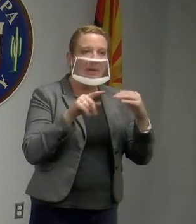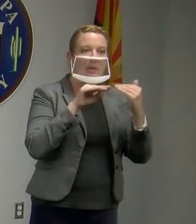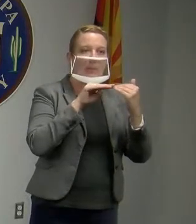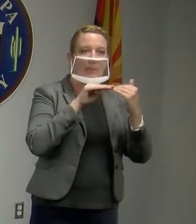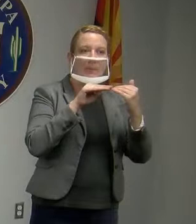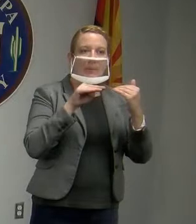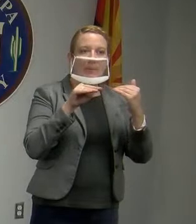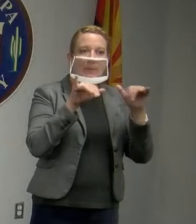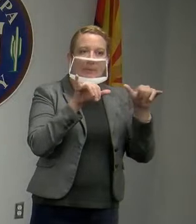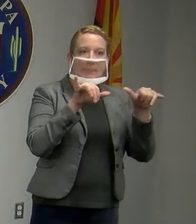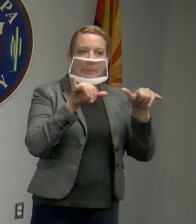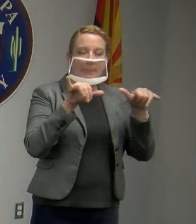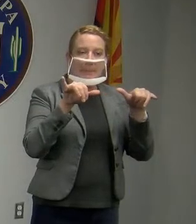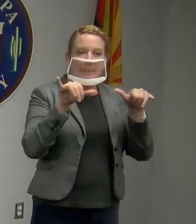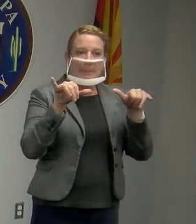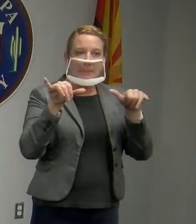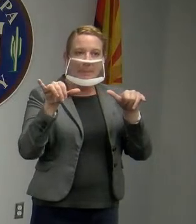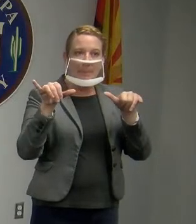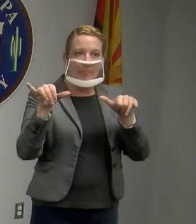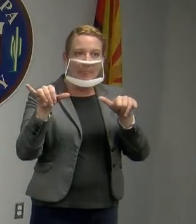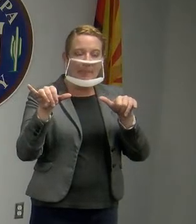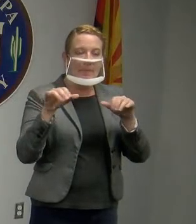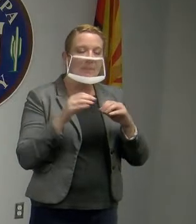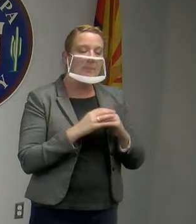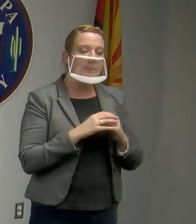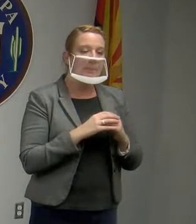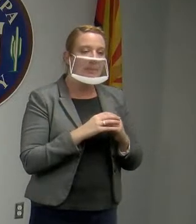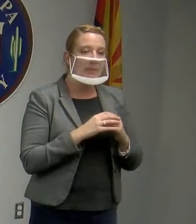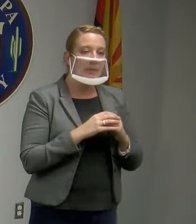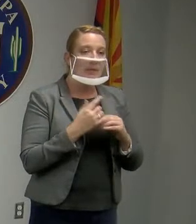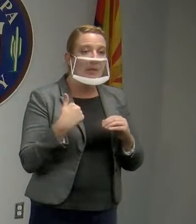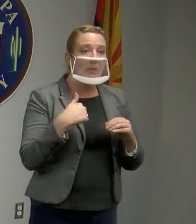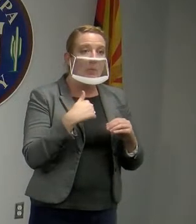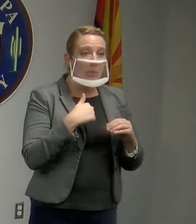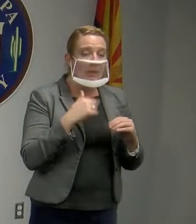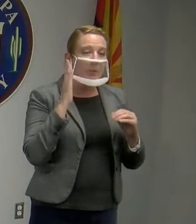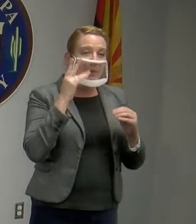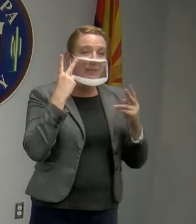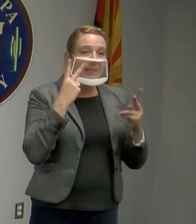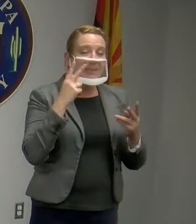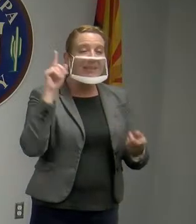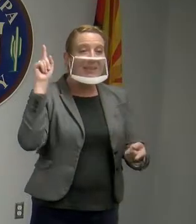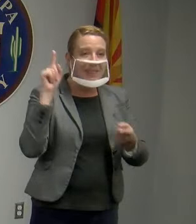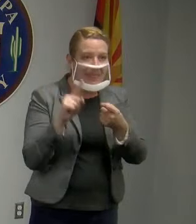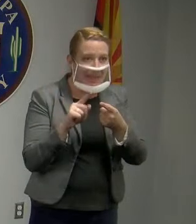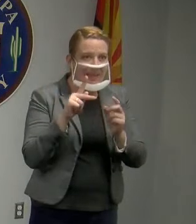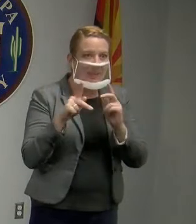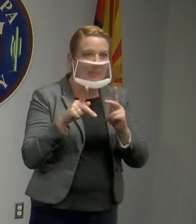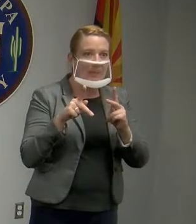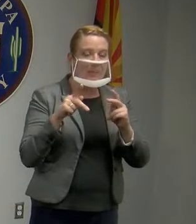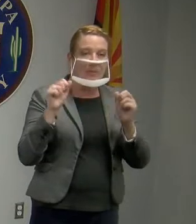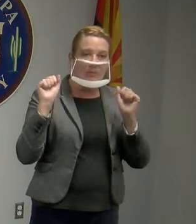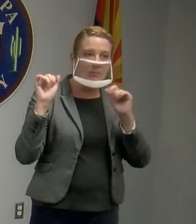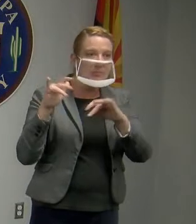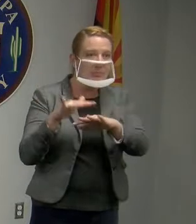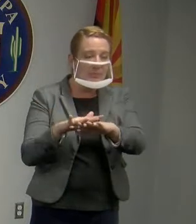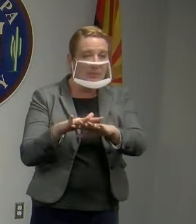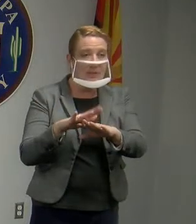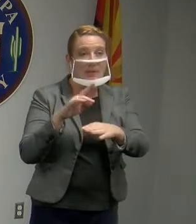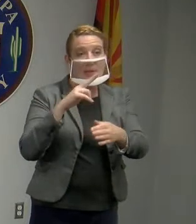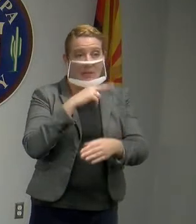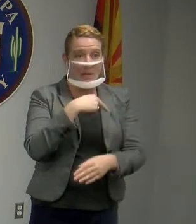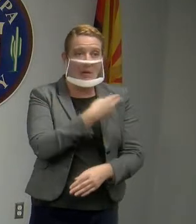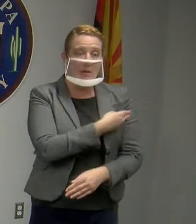that we're going to see a flattening or a decrease in hospitalization data coming up in the next 1 to 2